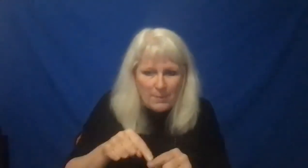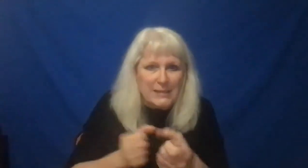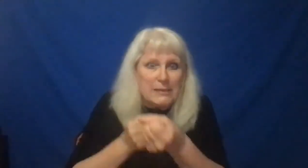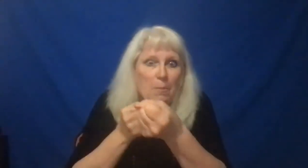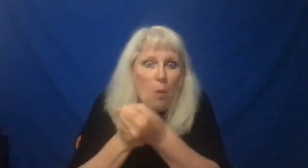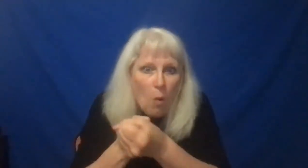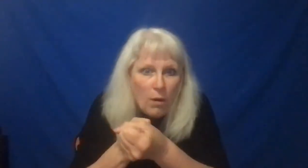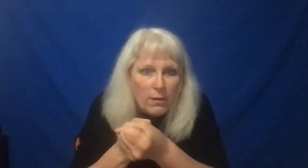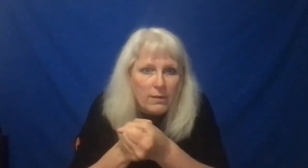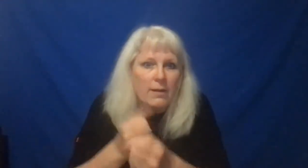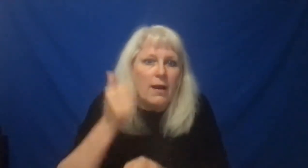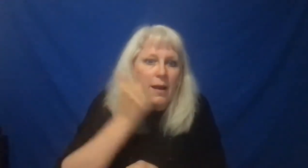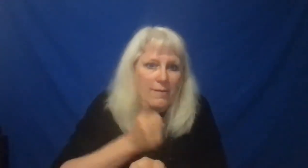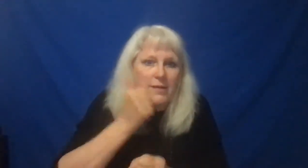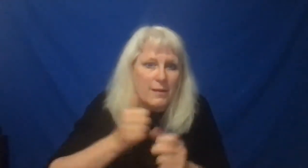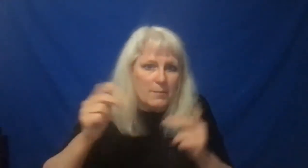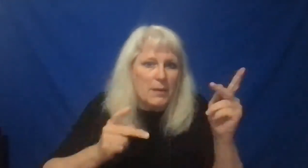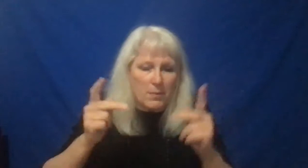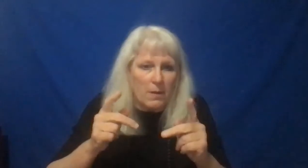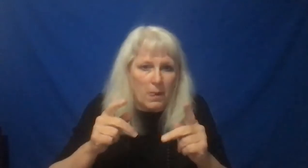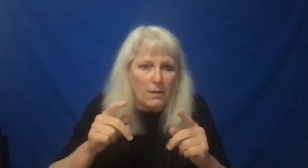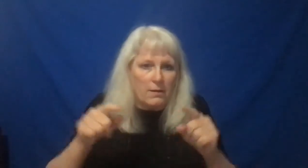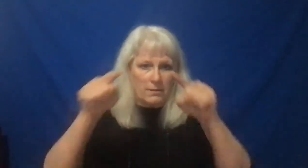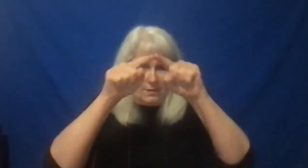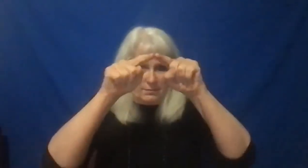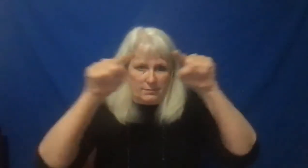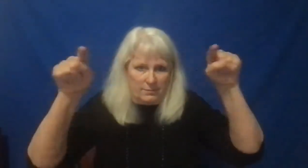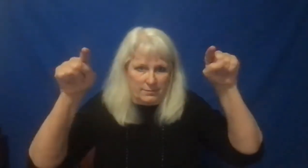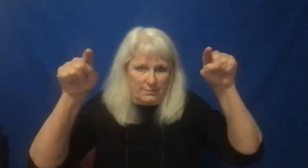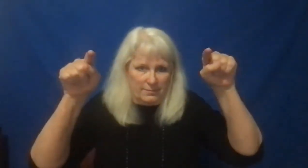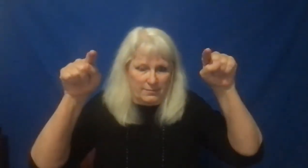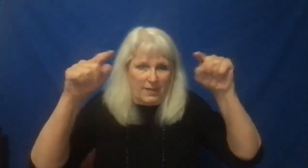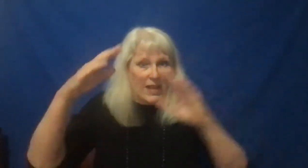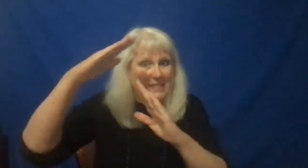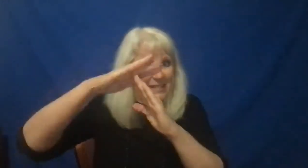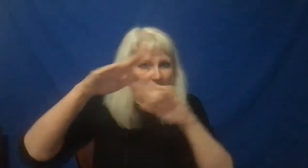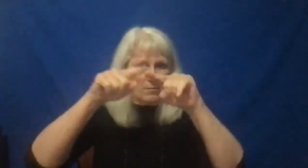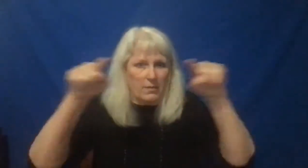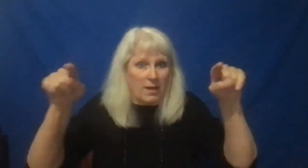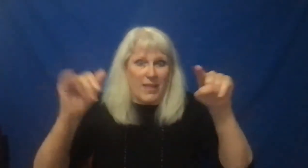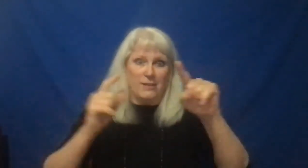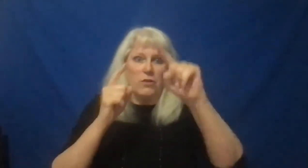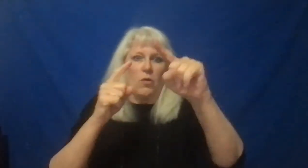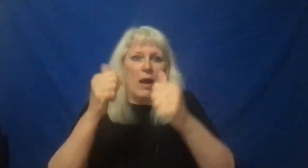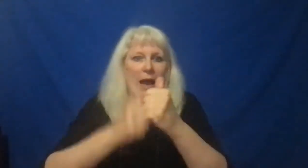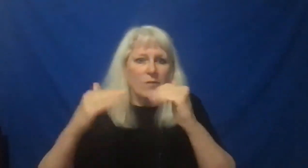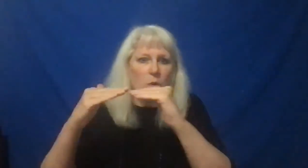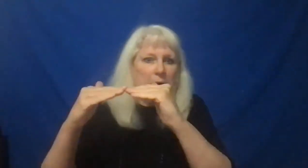foundation. The top of the triangle, the pinnacle, is really our mission. And basically, as a